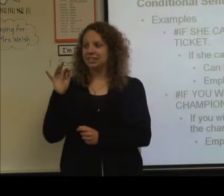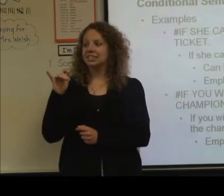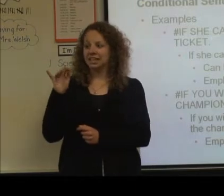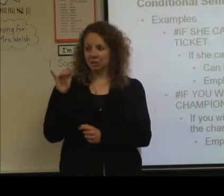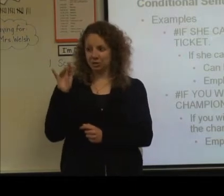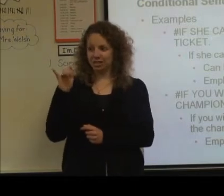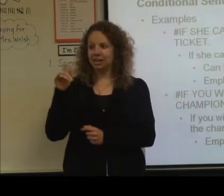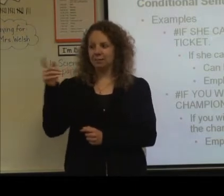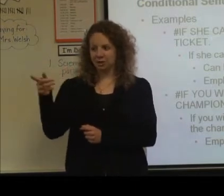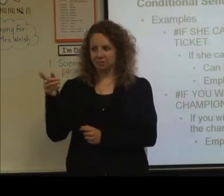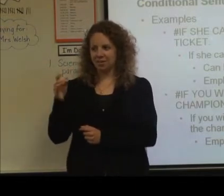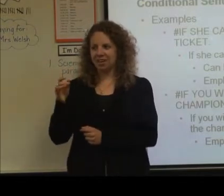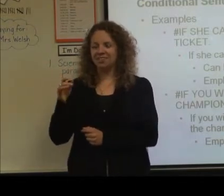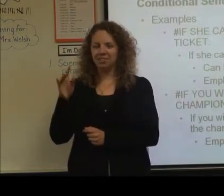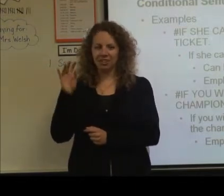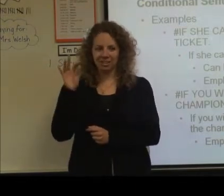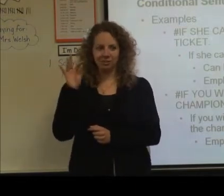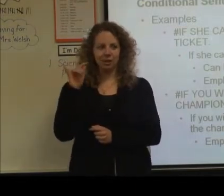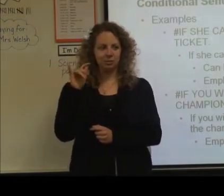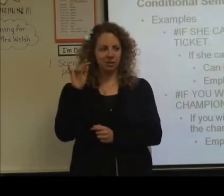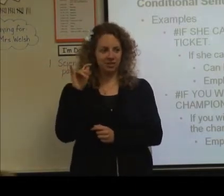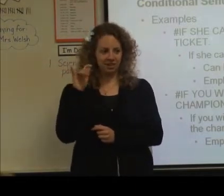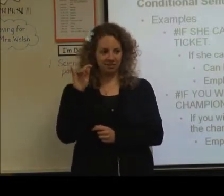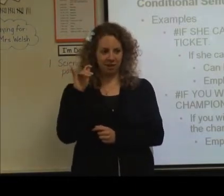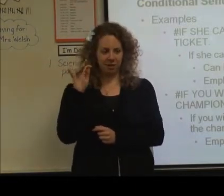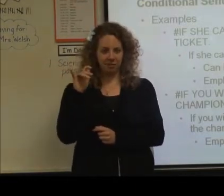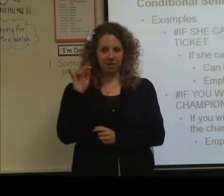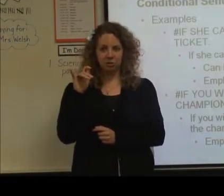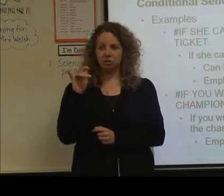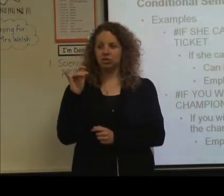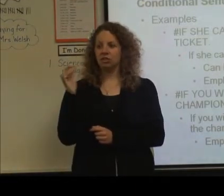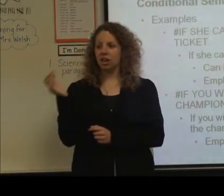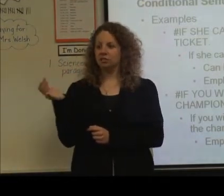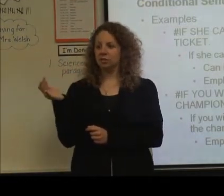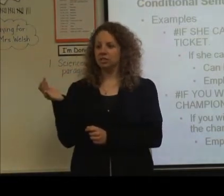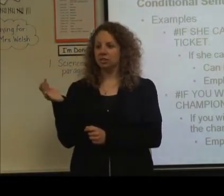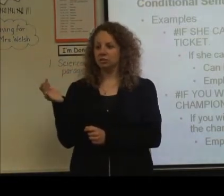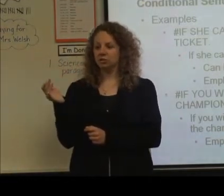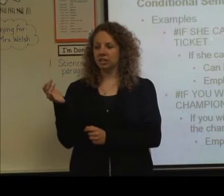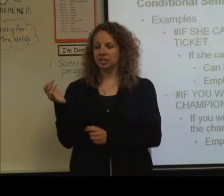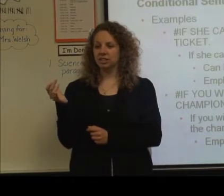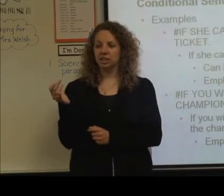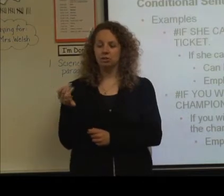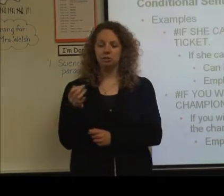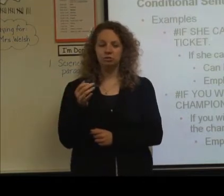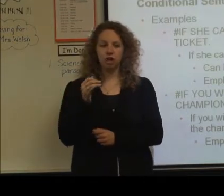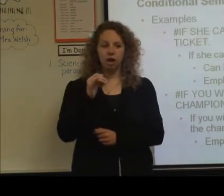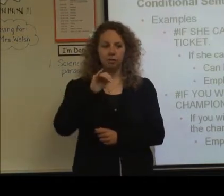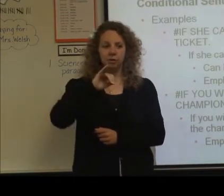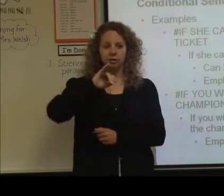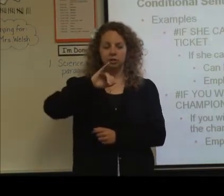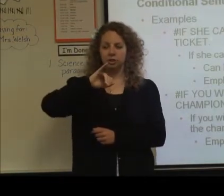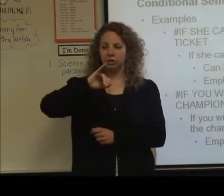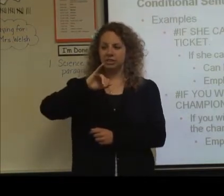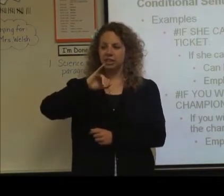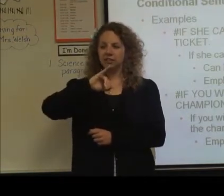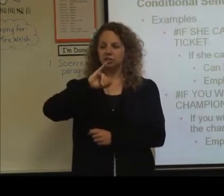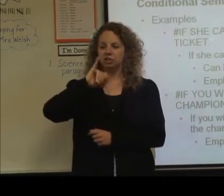that's lexicalized. Yeah, we talked about that in the other class as well. So we have if that way. So there's a lot of ones that you can do like this. Like you can do job. So instead of just